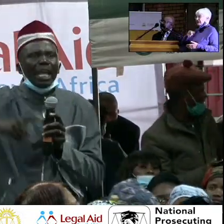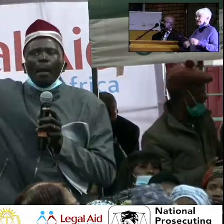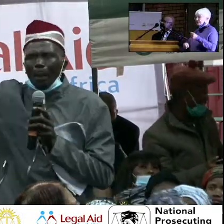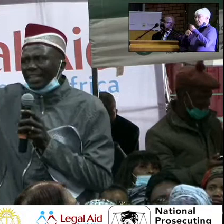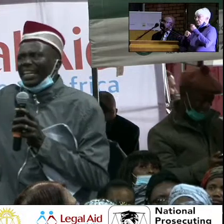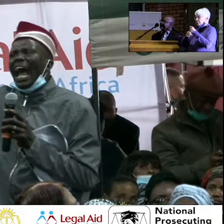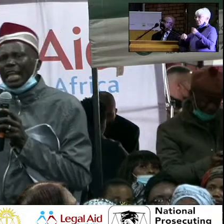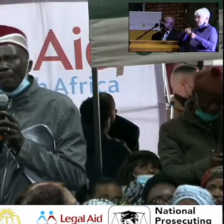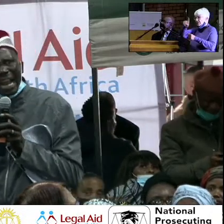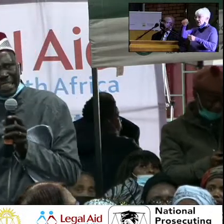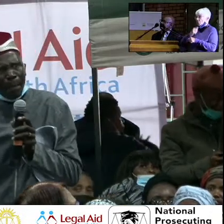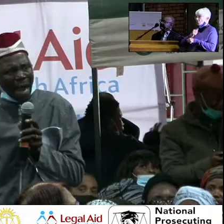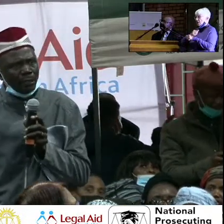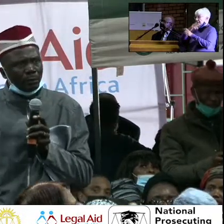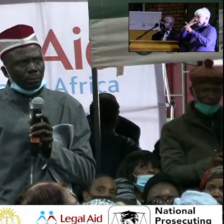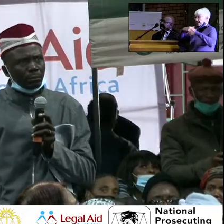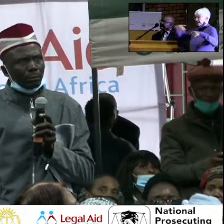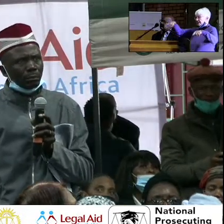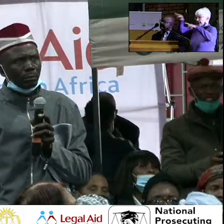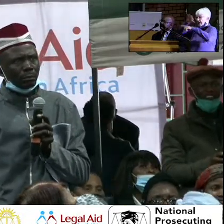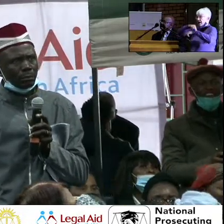criminals. Better demand the man.